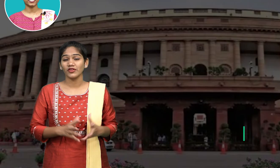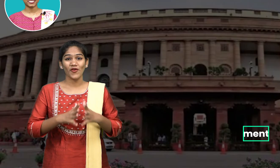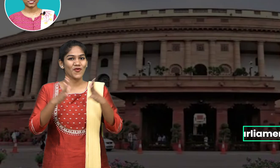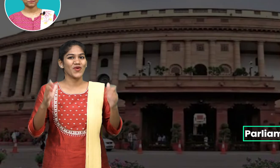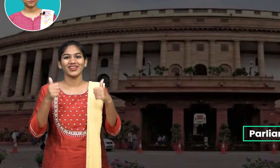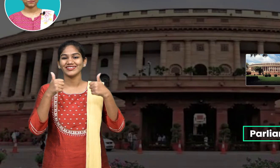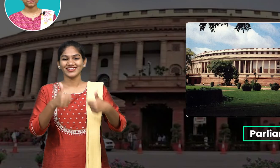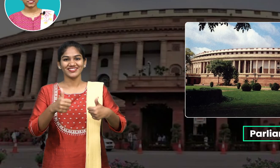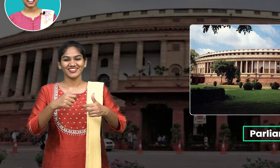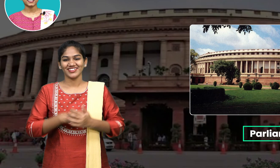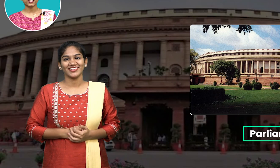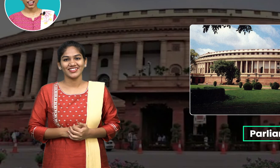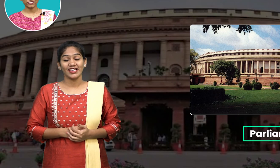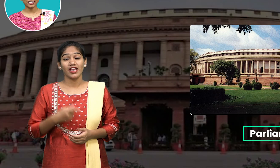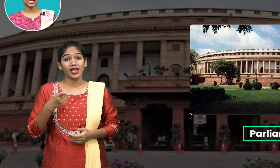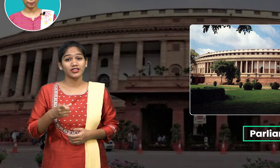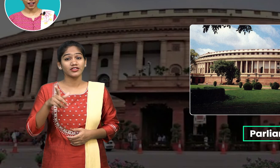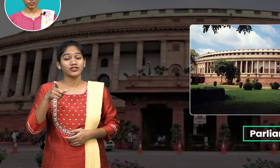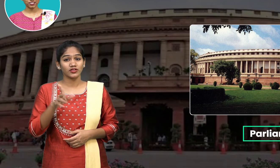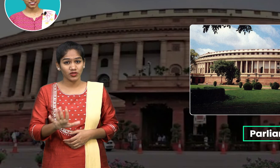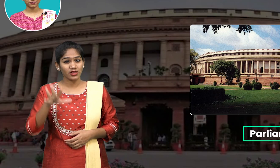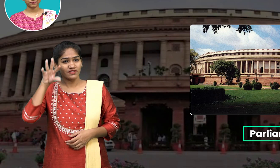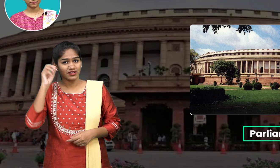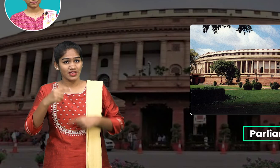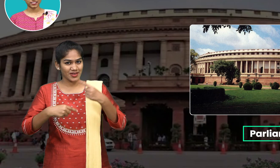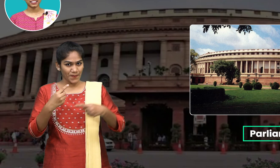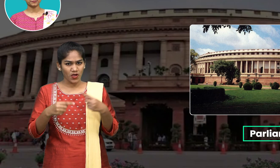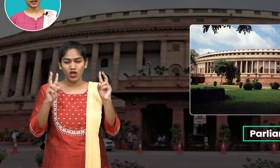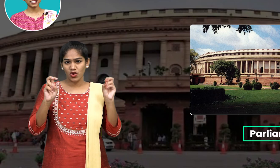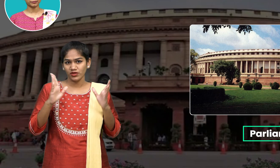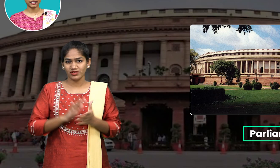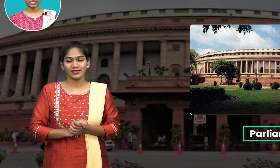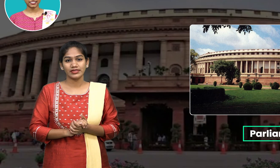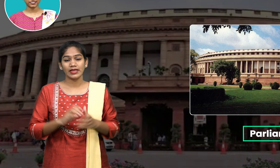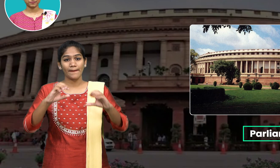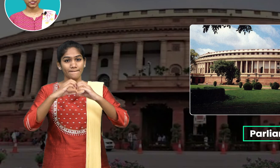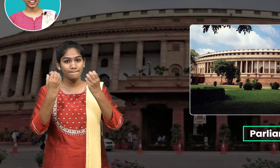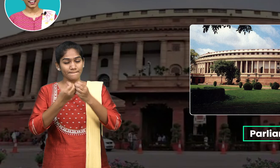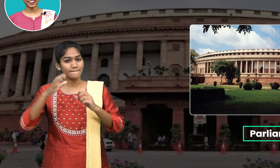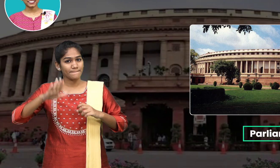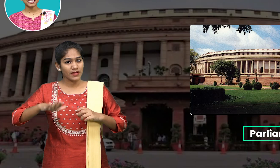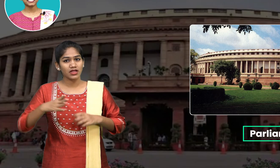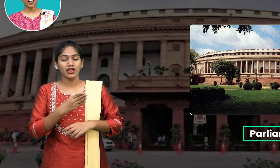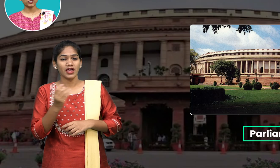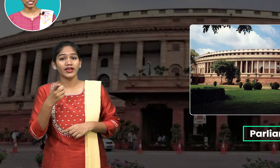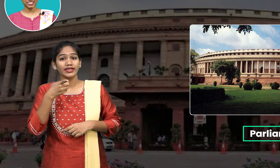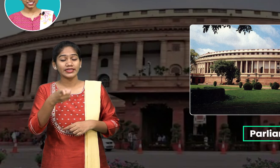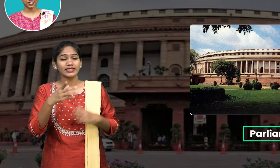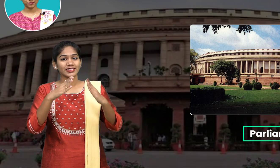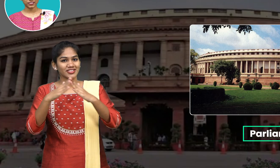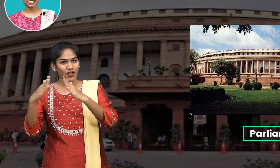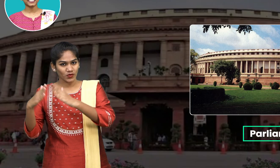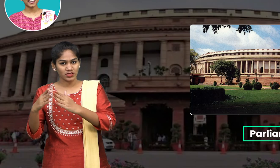Very good. As you have learned about the Parliament and its